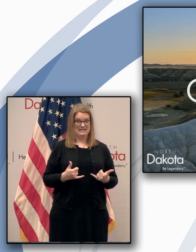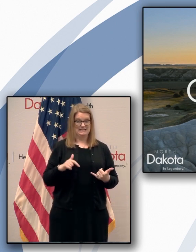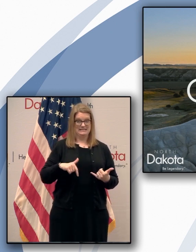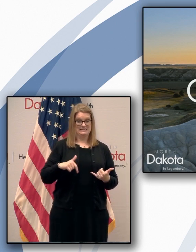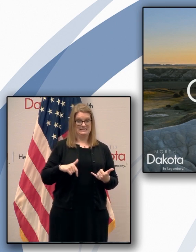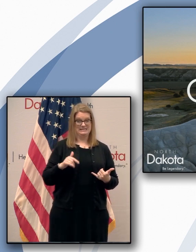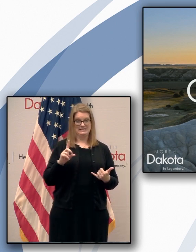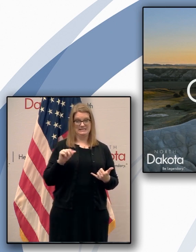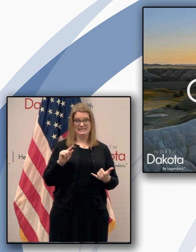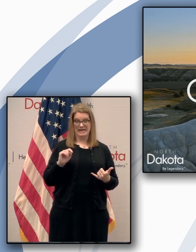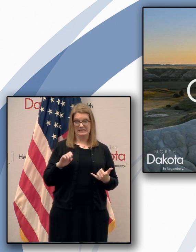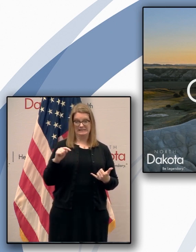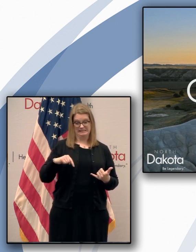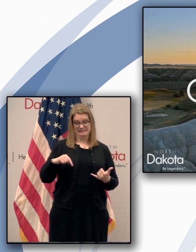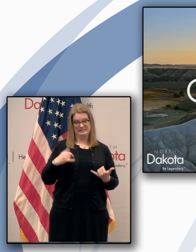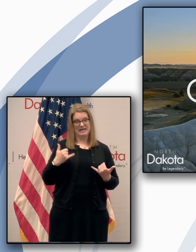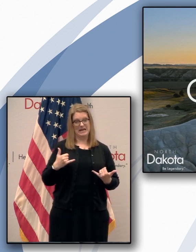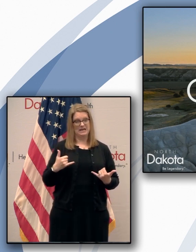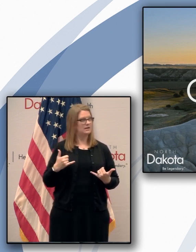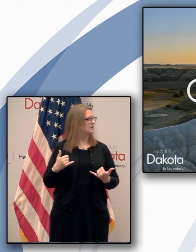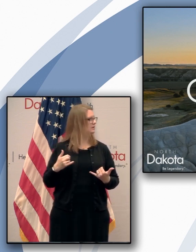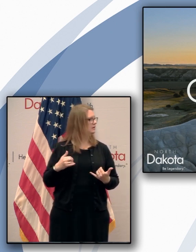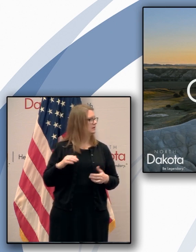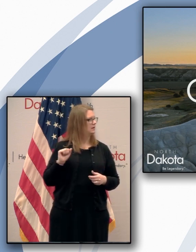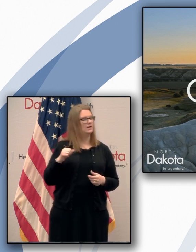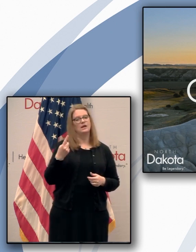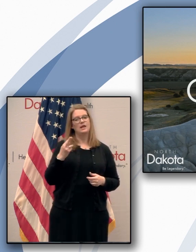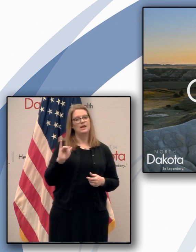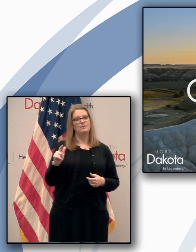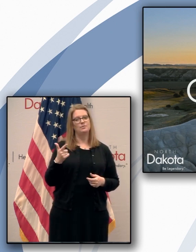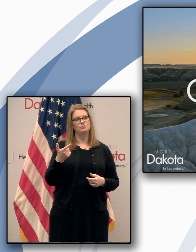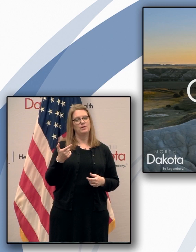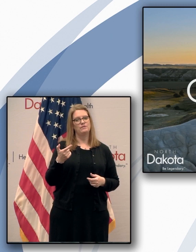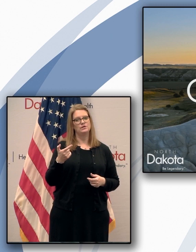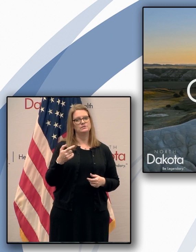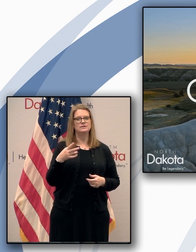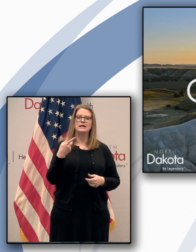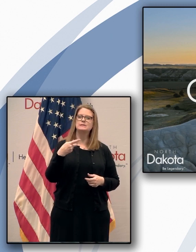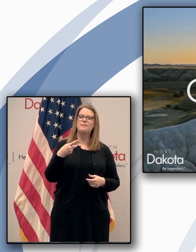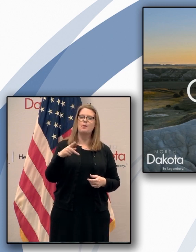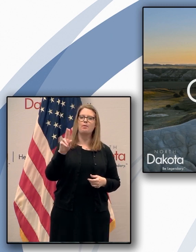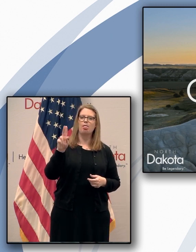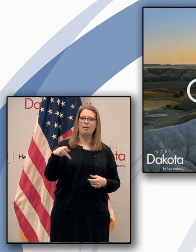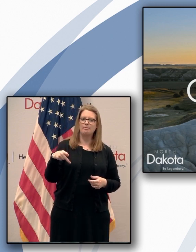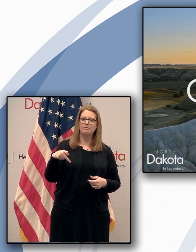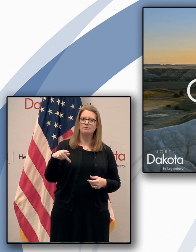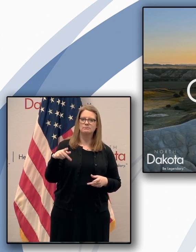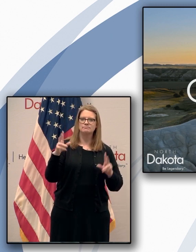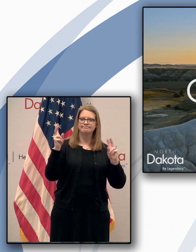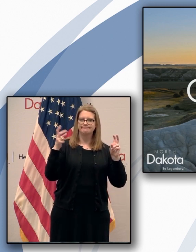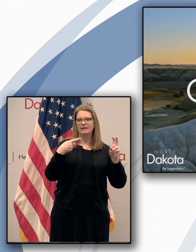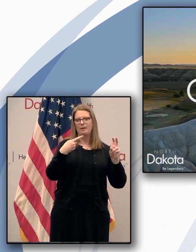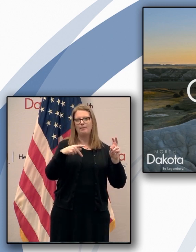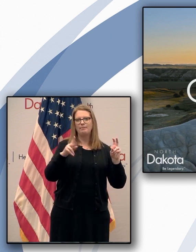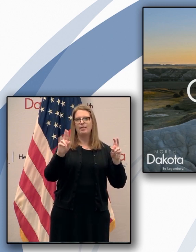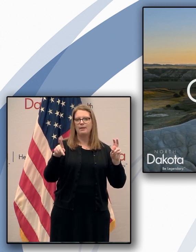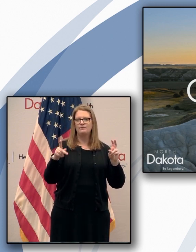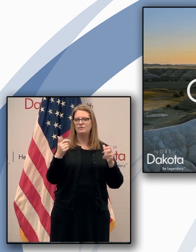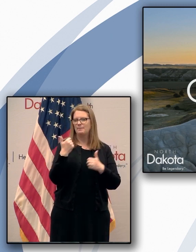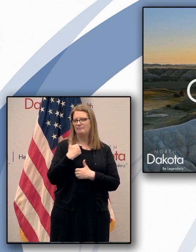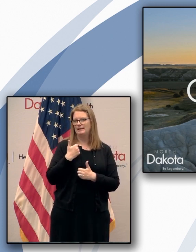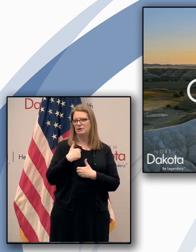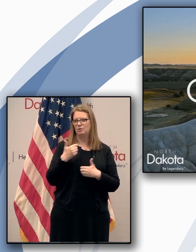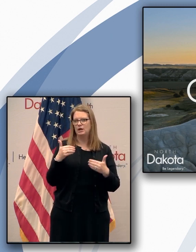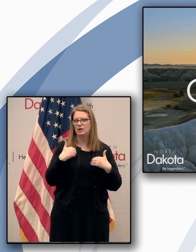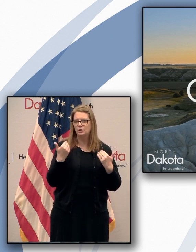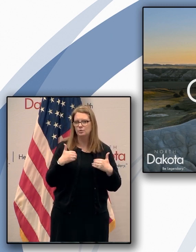date today, on April 21st, is Purple Up for military youth. So today in our gratitude